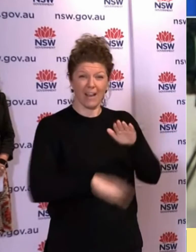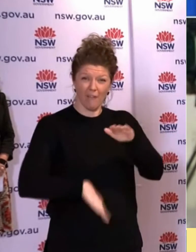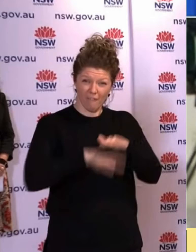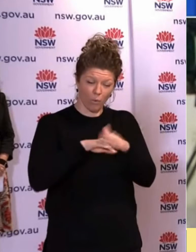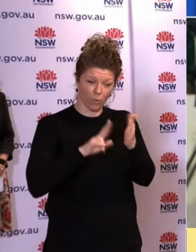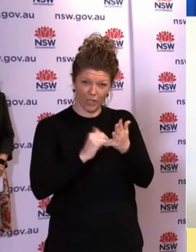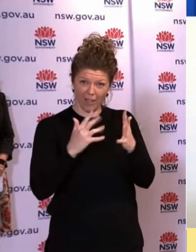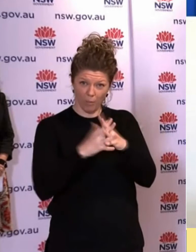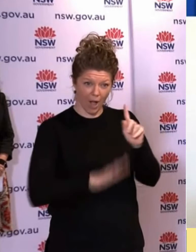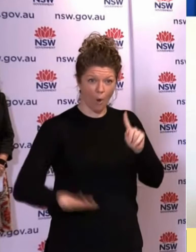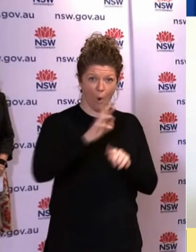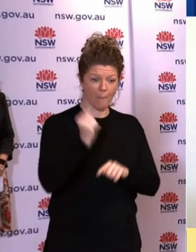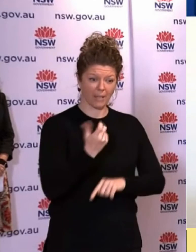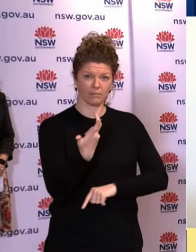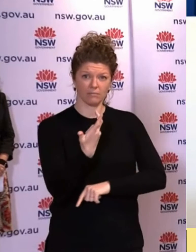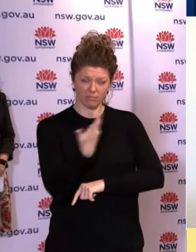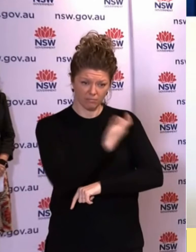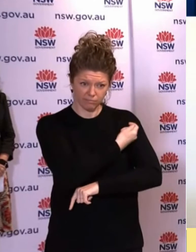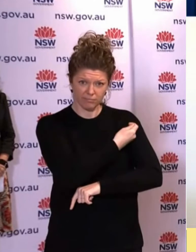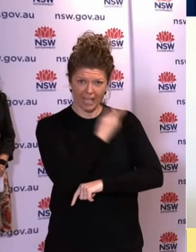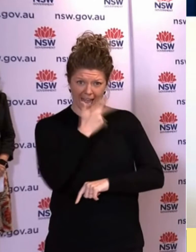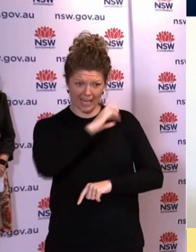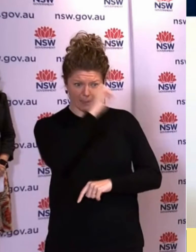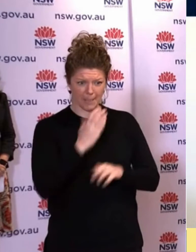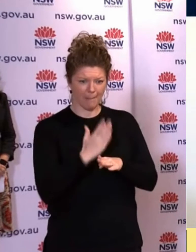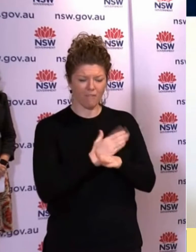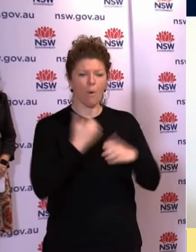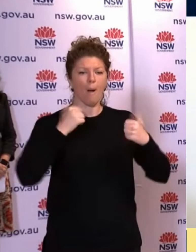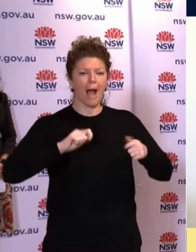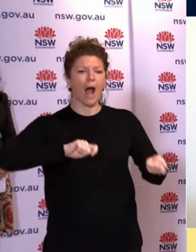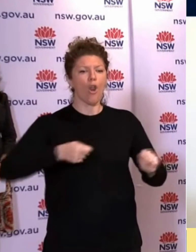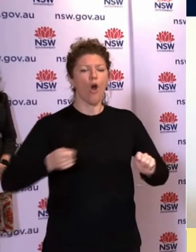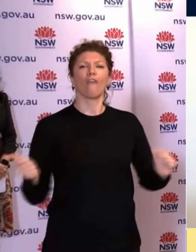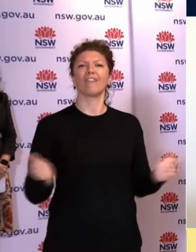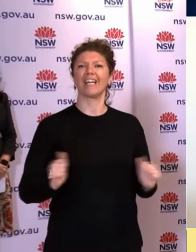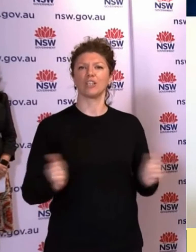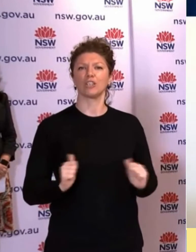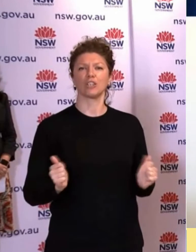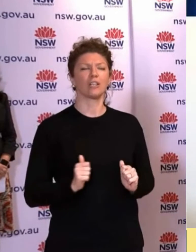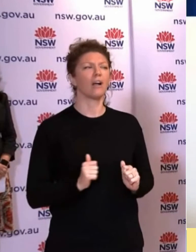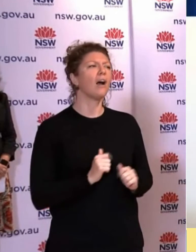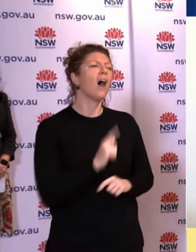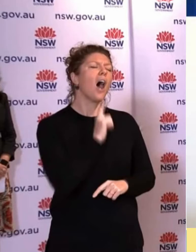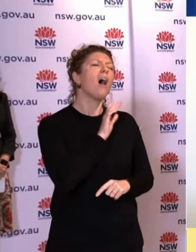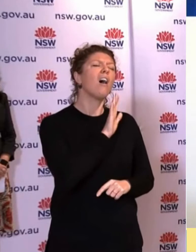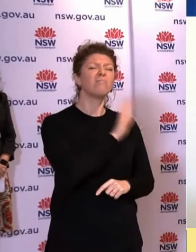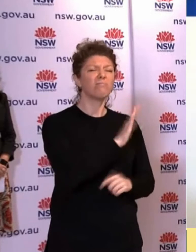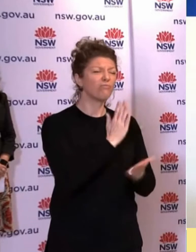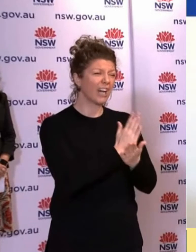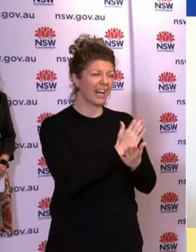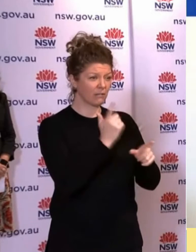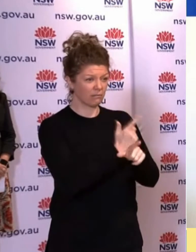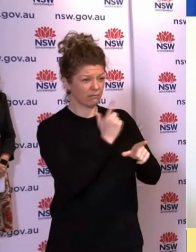freedoms in Sydney? Well, let's work through that, James. I think you're jumping ahead, and that's okay. I admire your enthusiasm, but let's just work with that at the